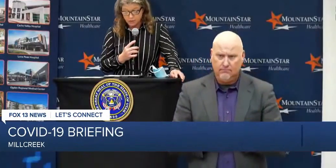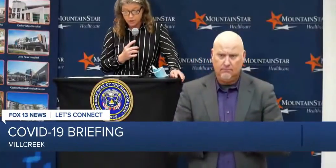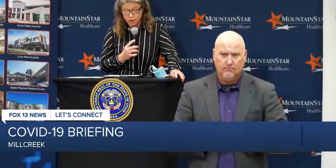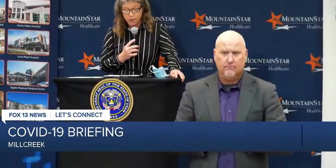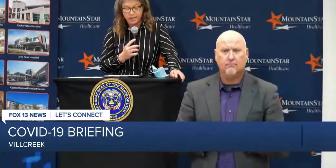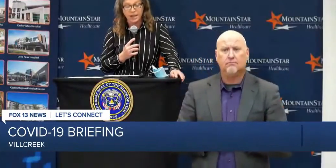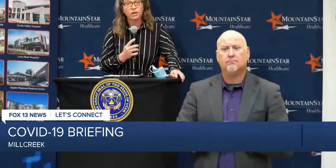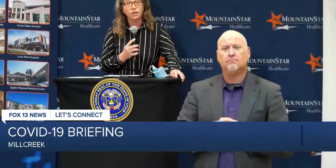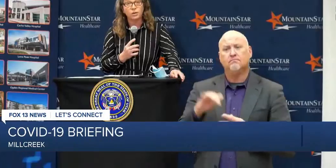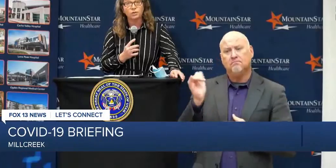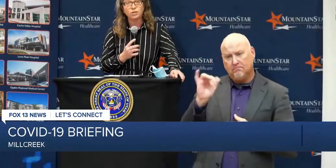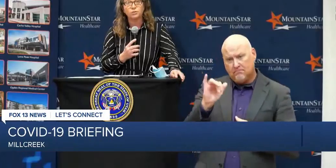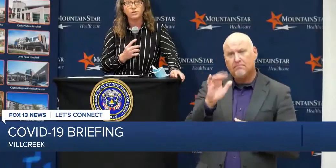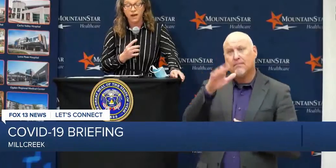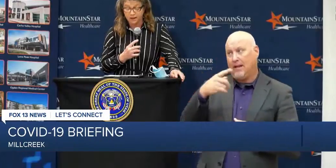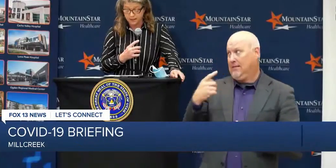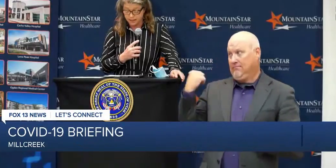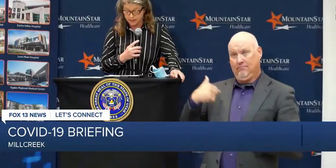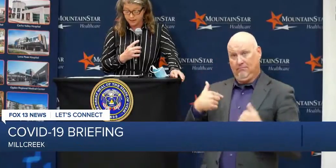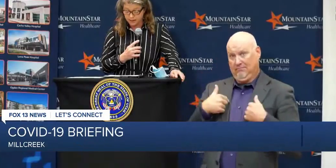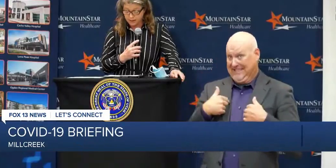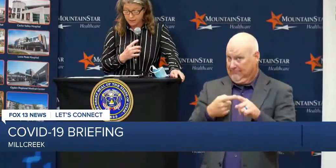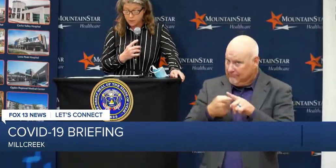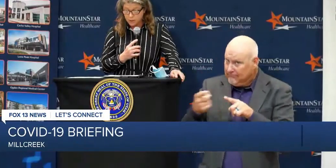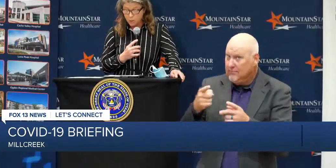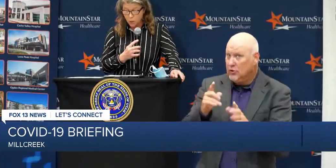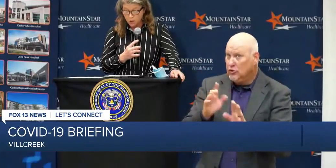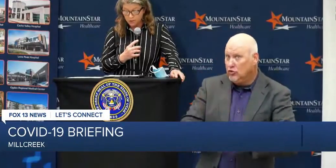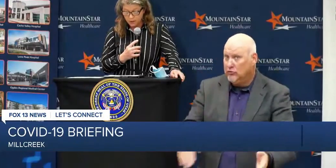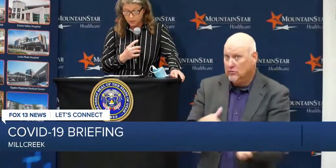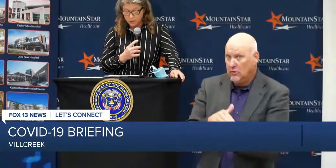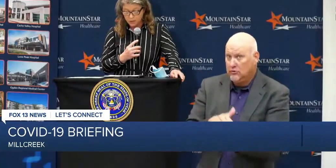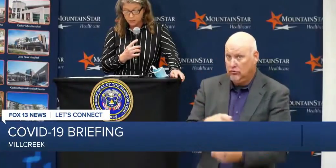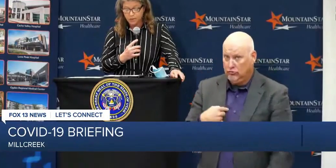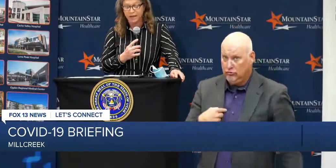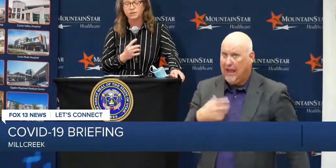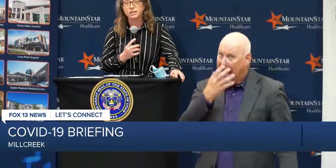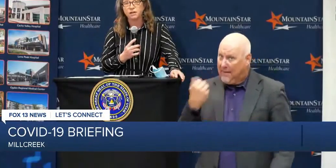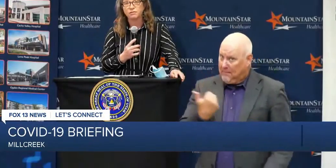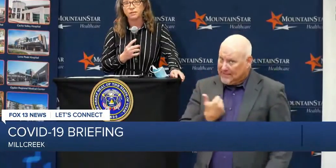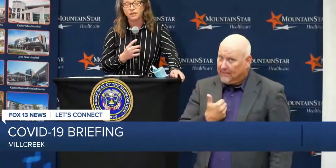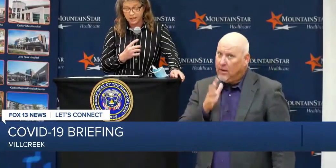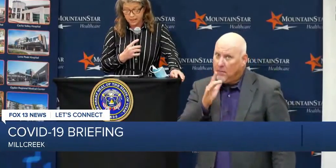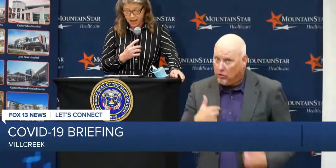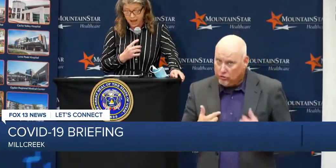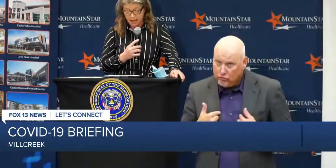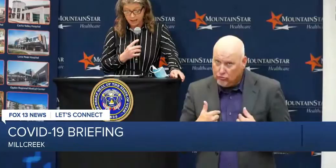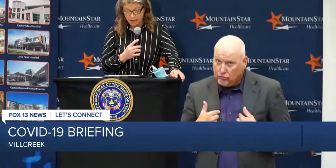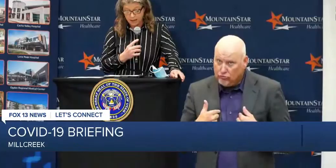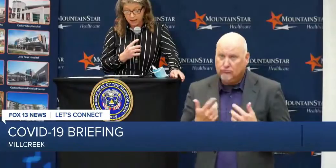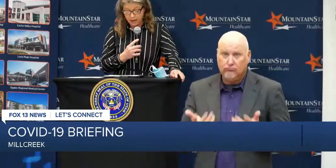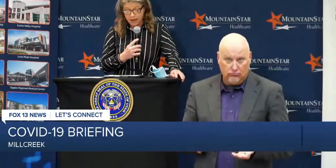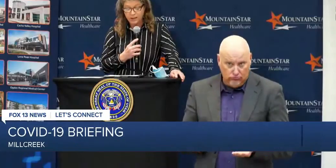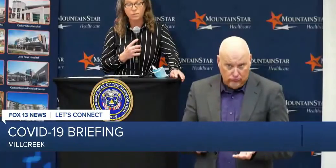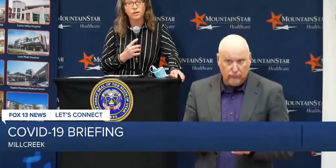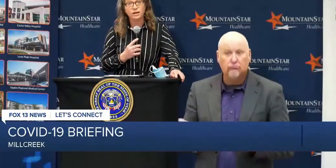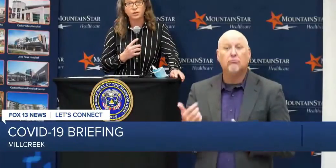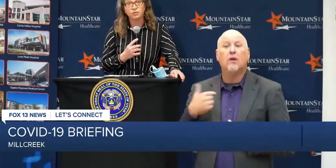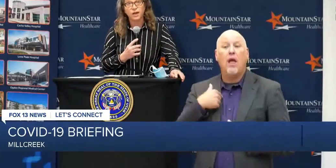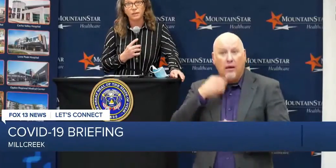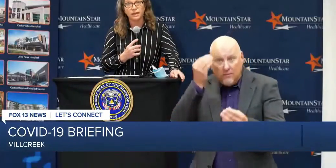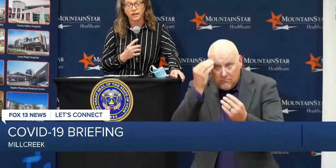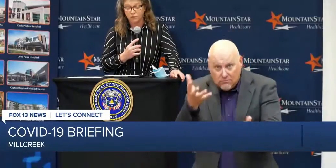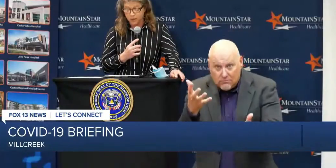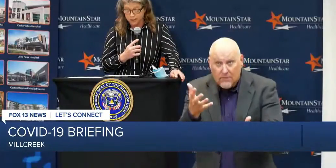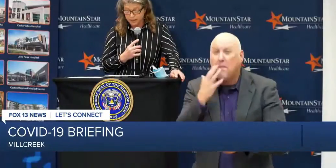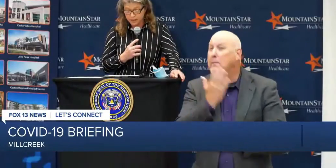carefully consider the choice to get you and your children vaccinated. The most important thing you can do to protect yourself today and to protect